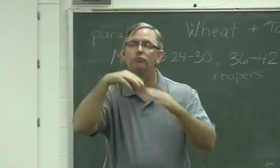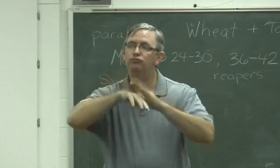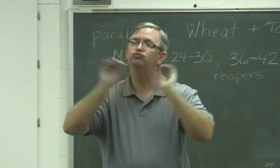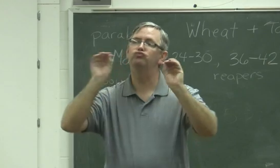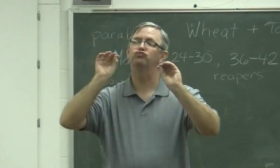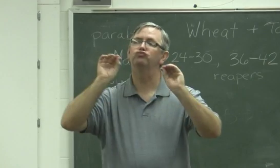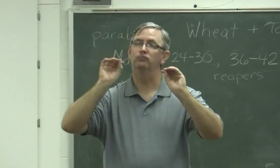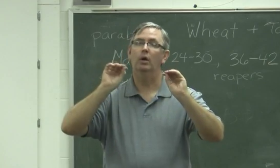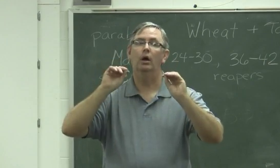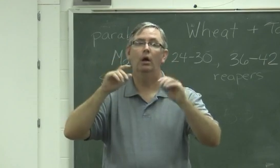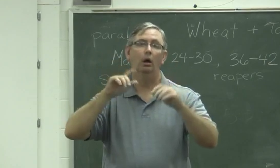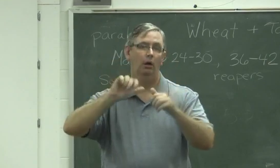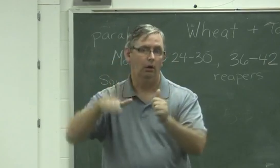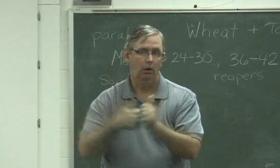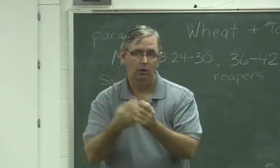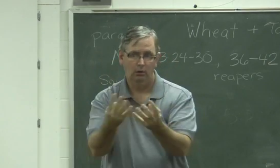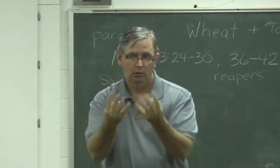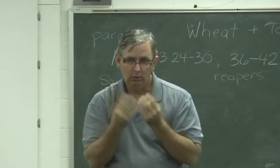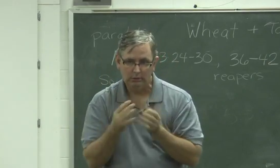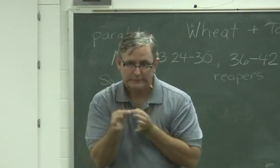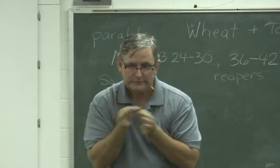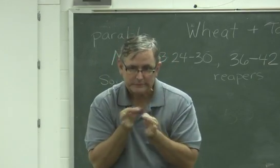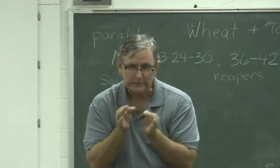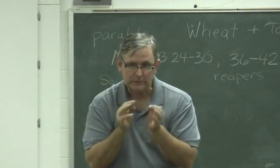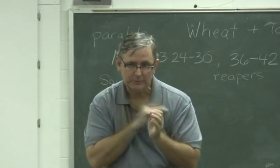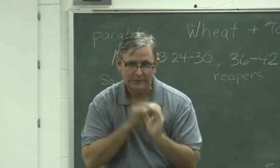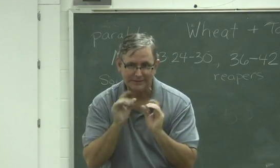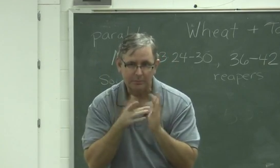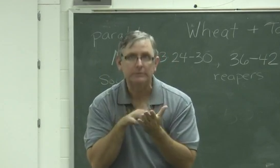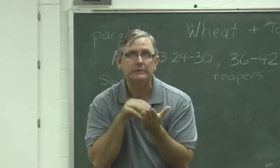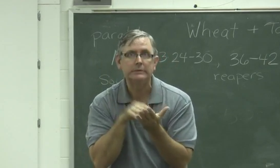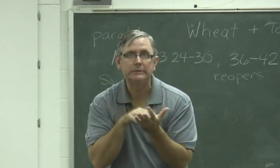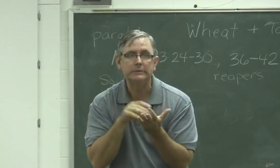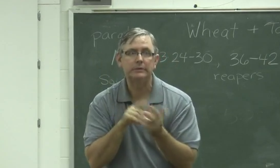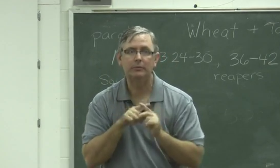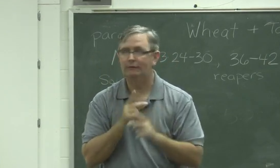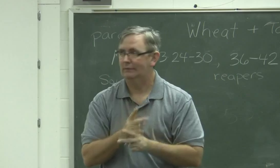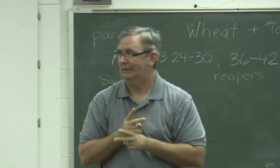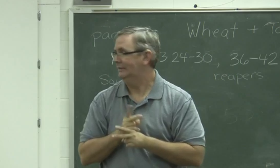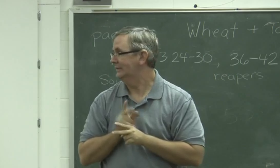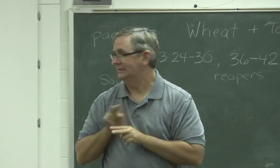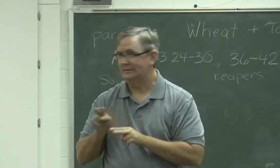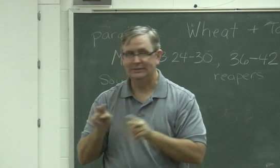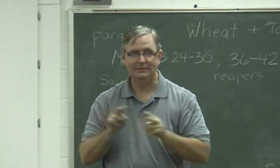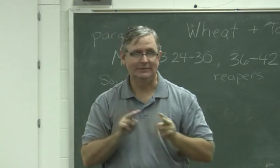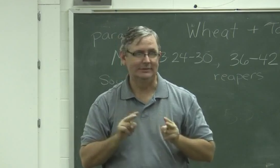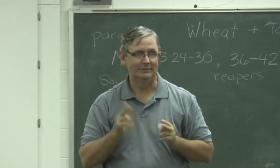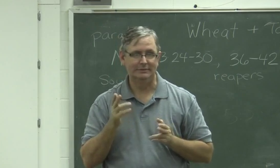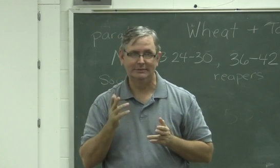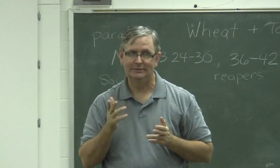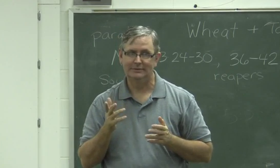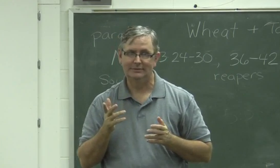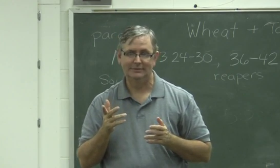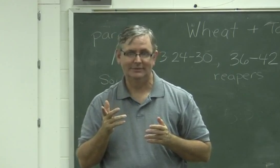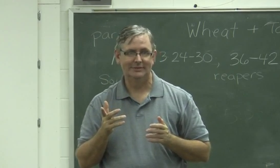the deaf, the handicapped, the special needs, and they taught about the Word of God. They have to be very careful about what they